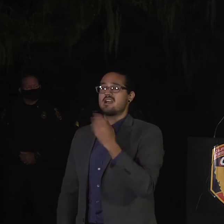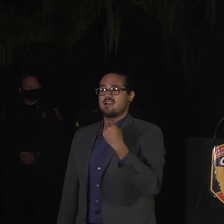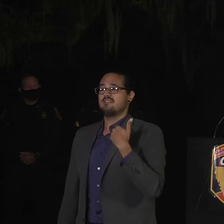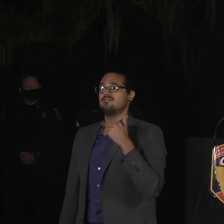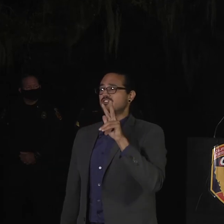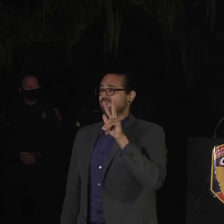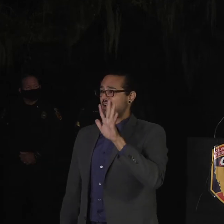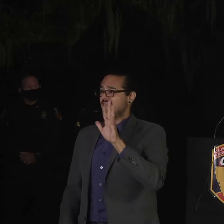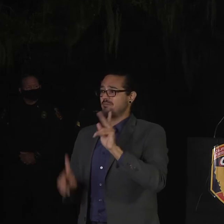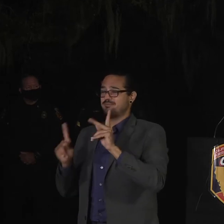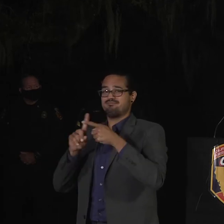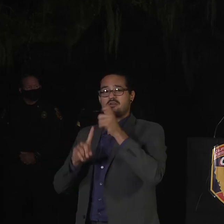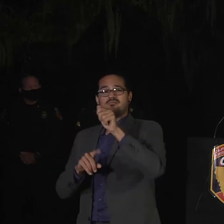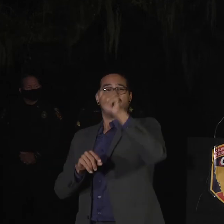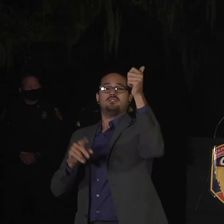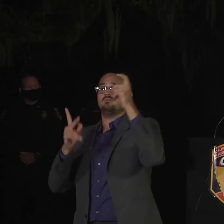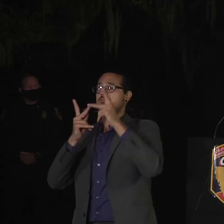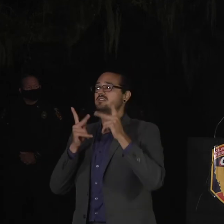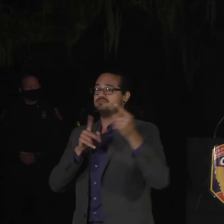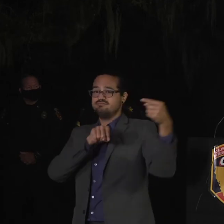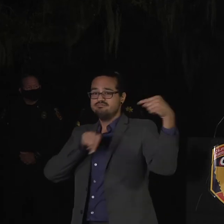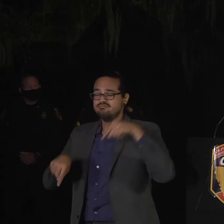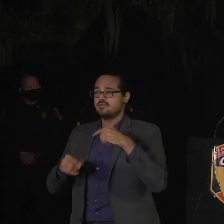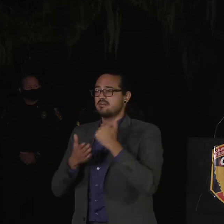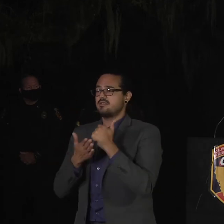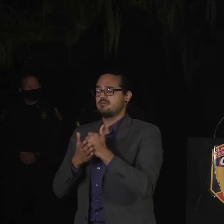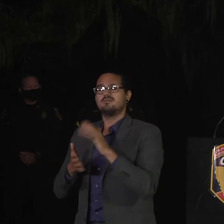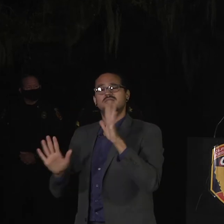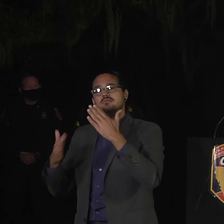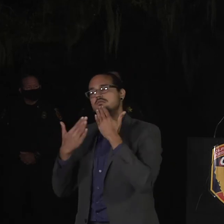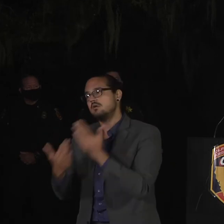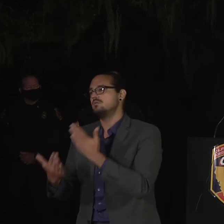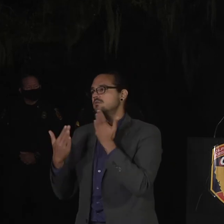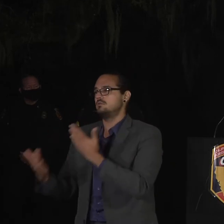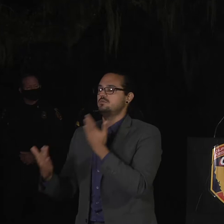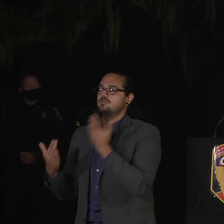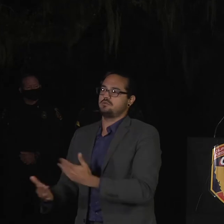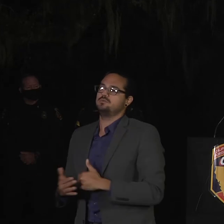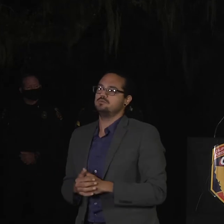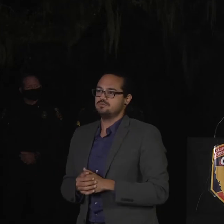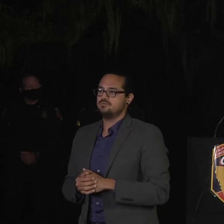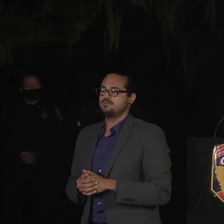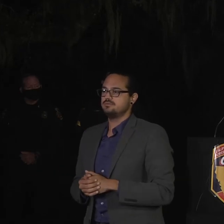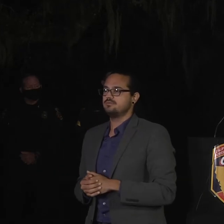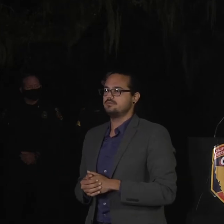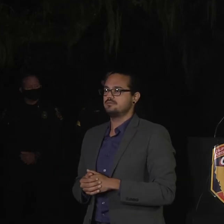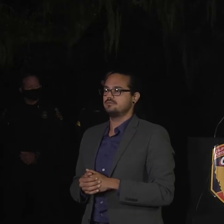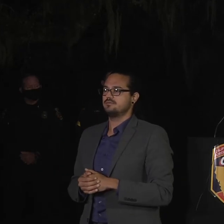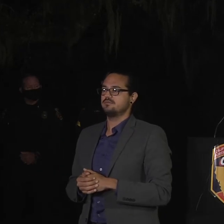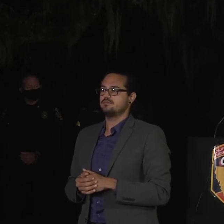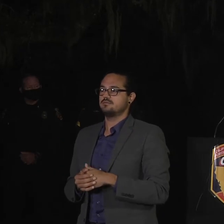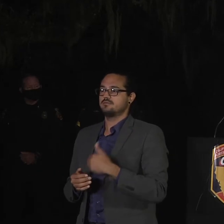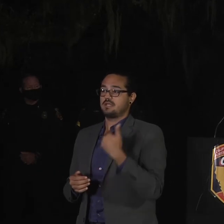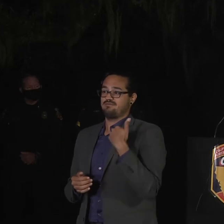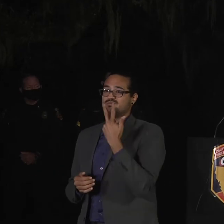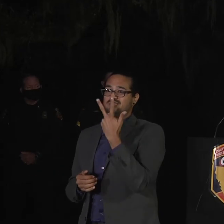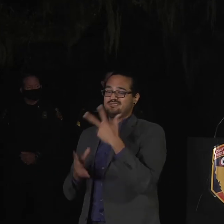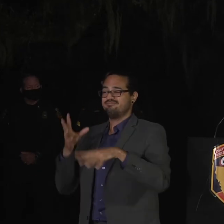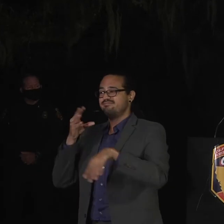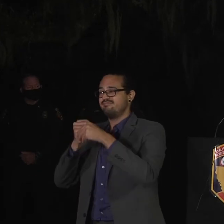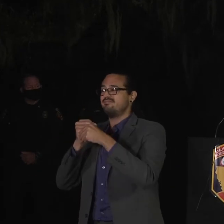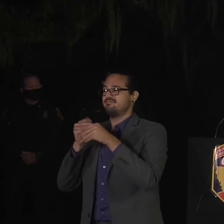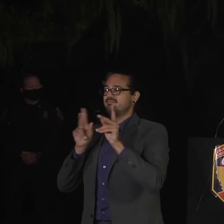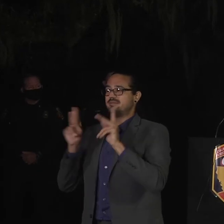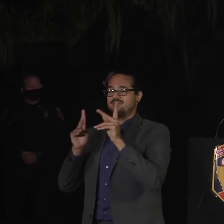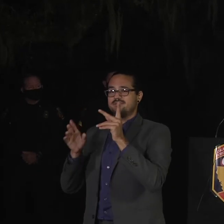terms of missing persons cases, we did have 3 new cases come in yesterday that our detectives are working through. So that brings our total to 7. So